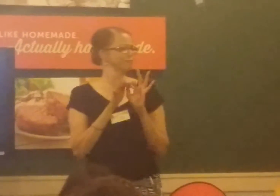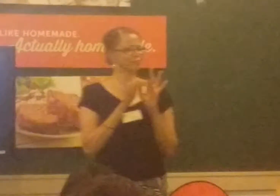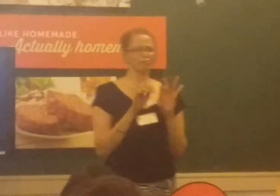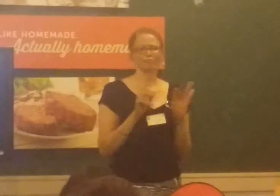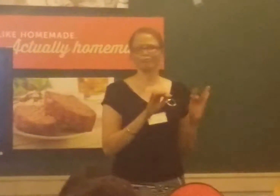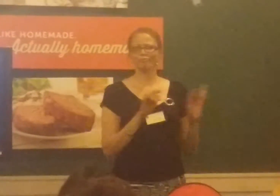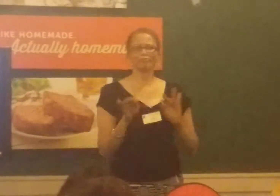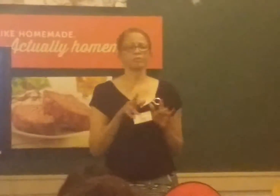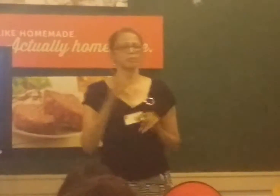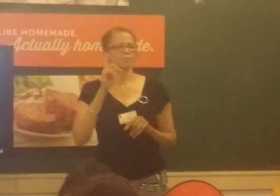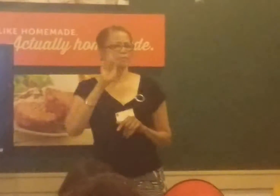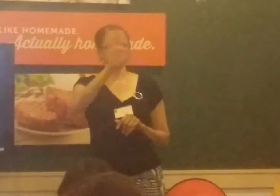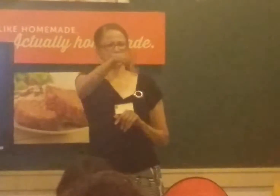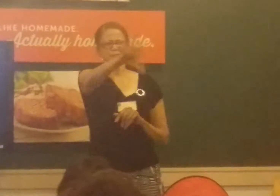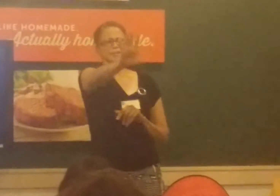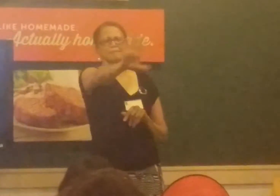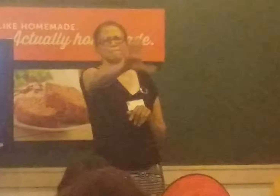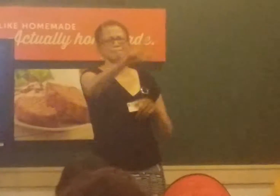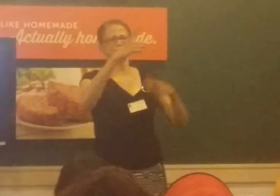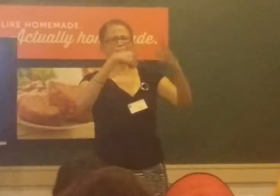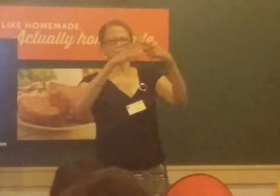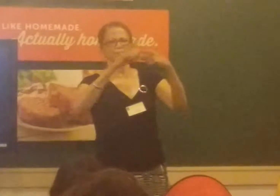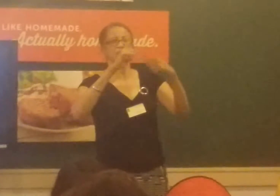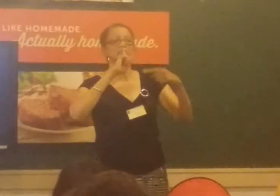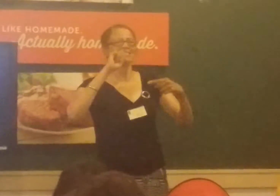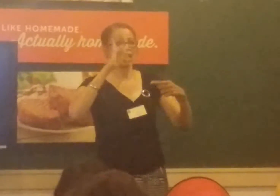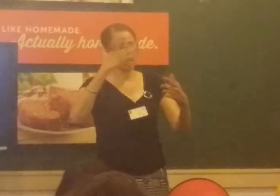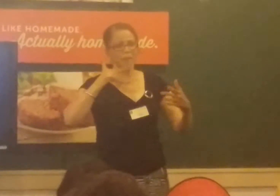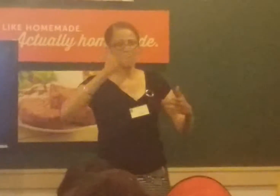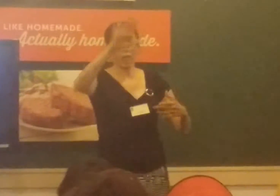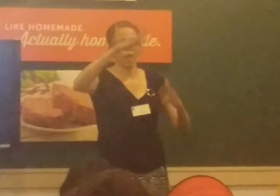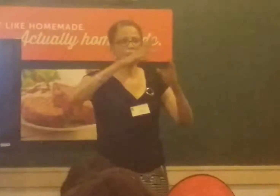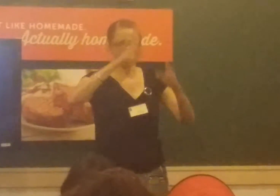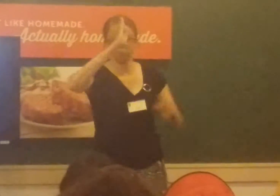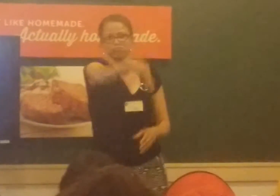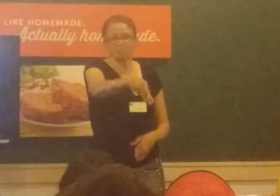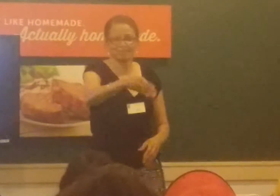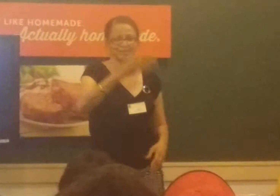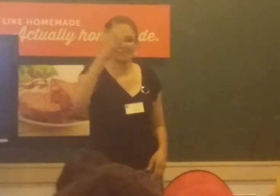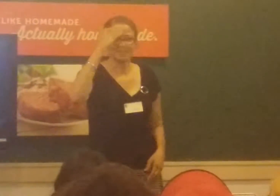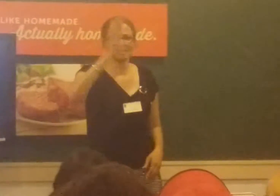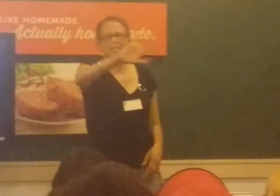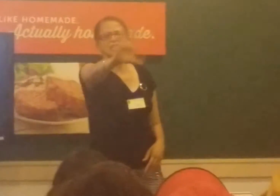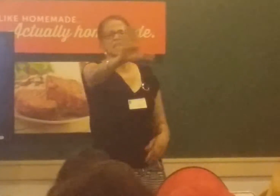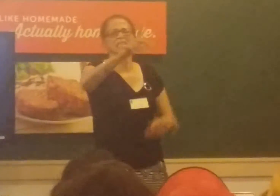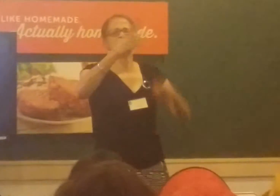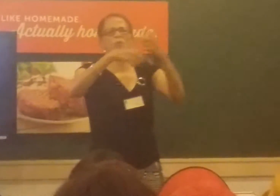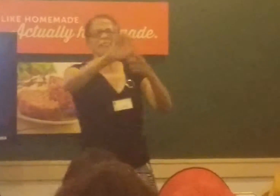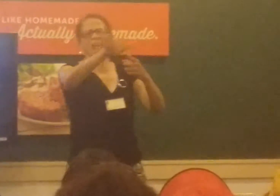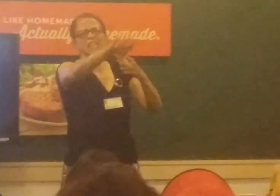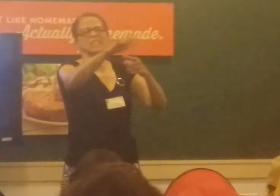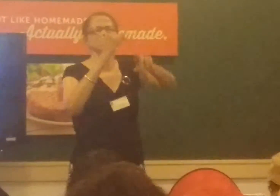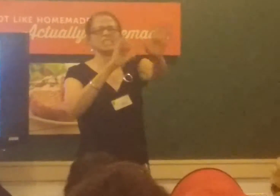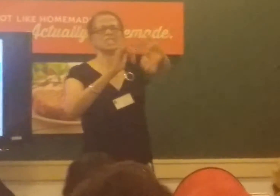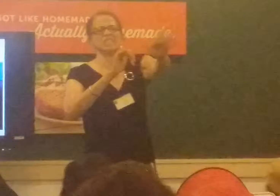You might be interpreting one day. And the deaf person will say, I'm trying to get your attention directly. I'm waving at you. Wait, wait,